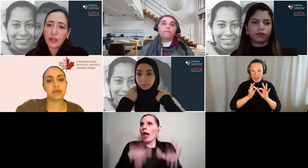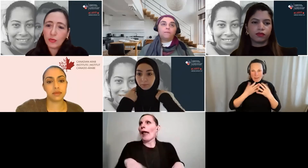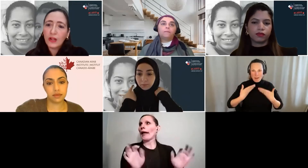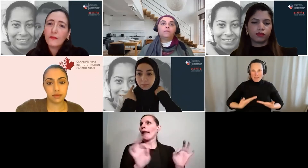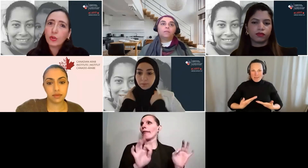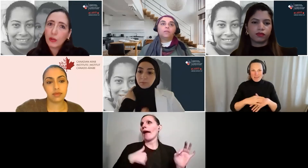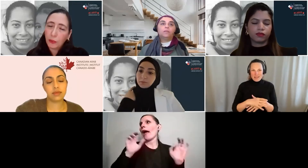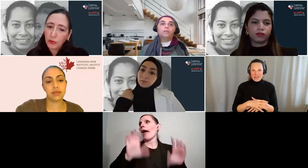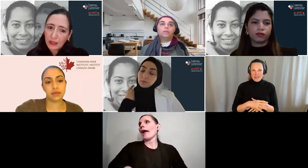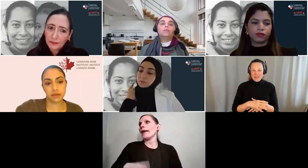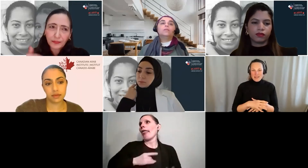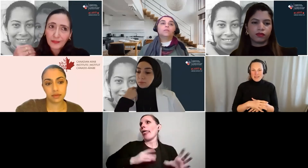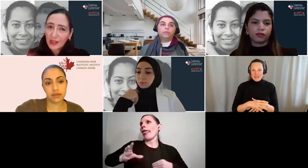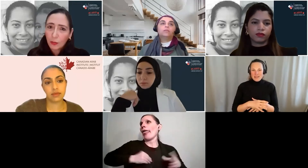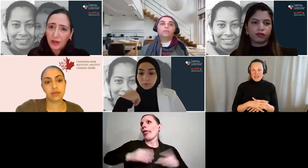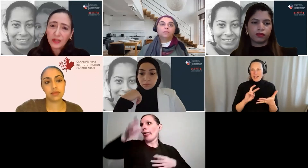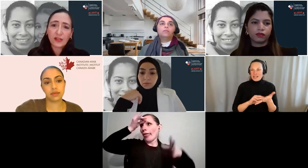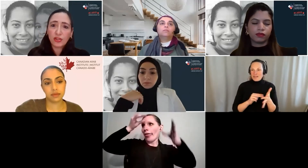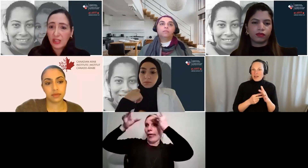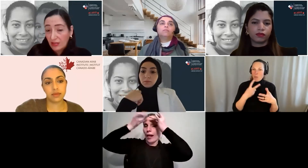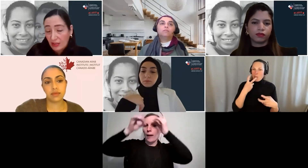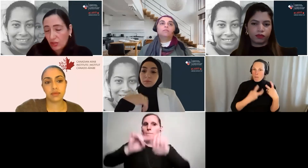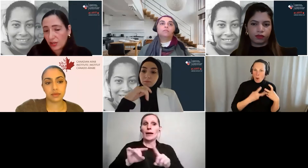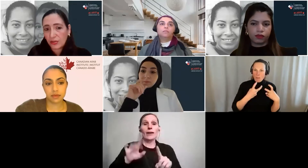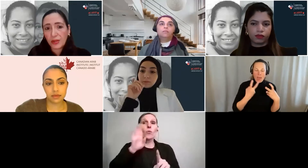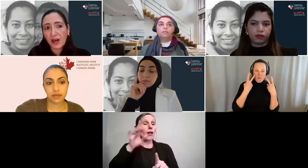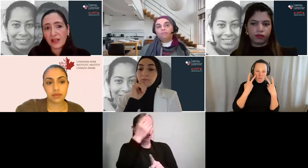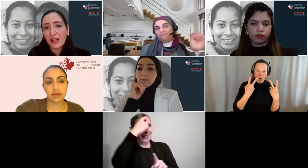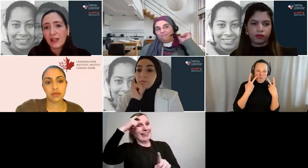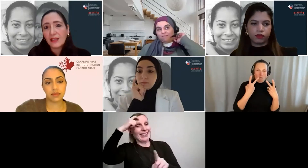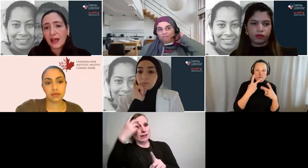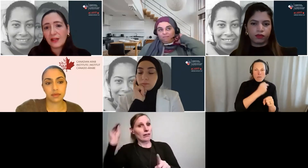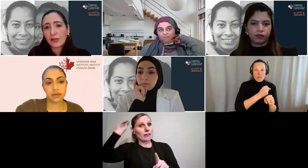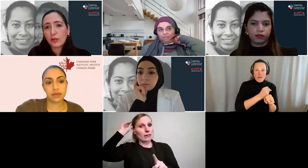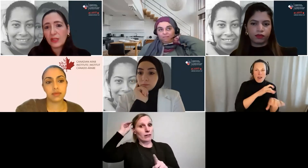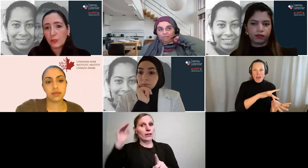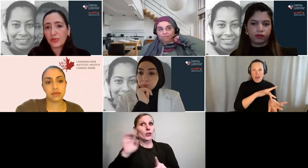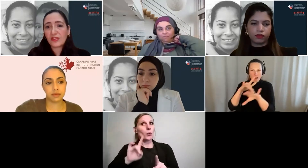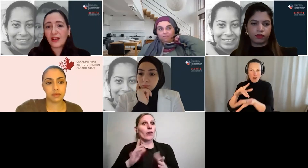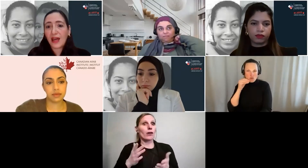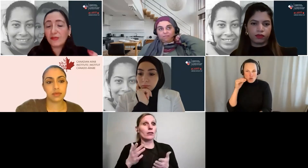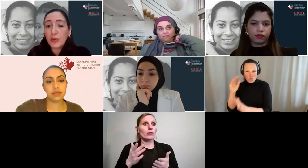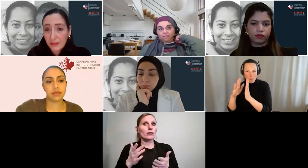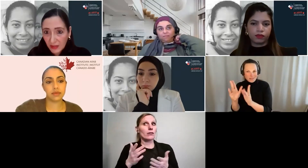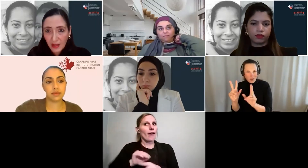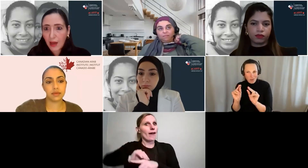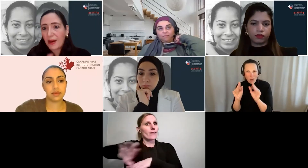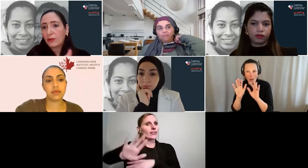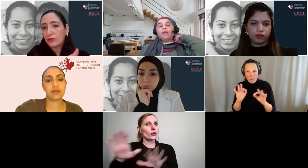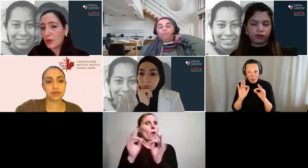that with you, to the point where research shares with us that there are some interpreters that have